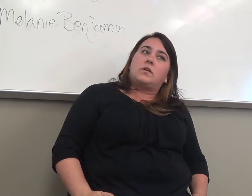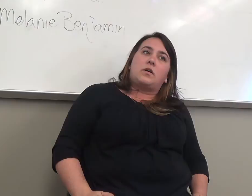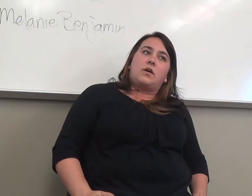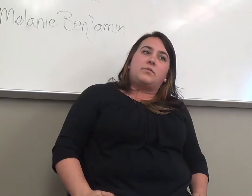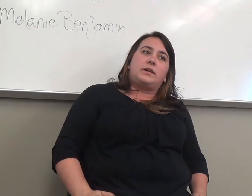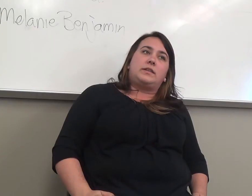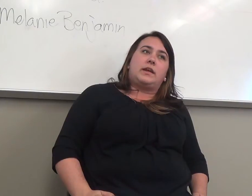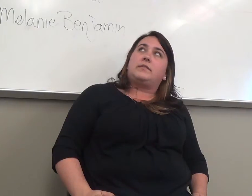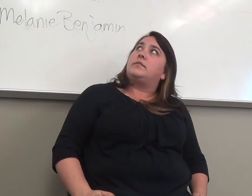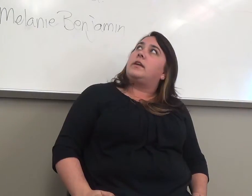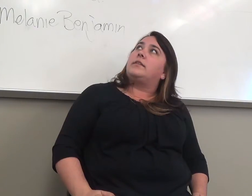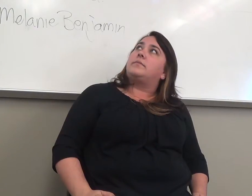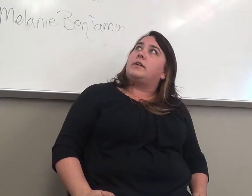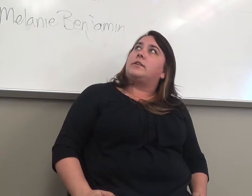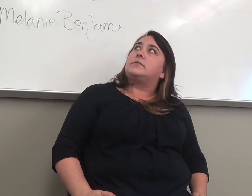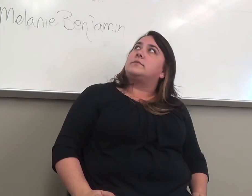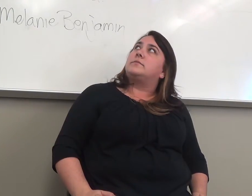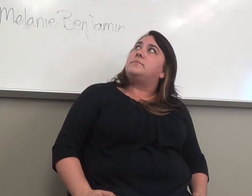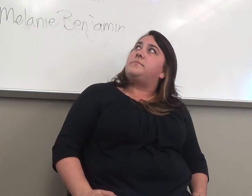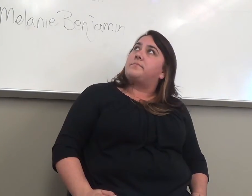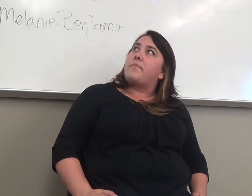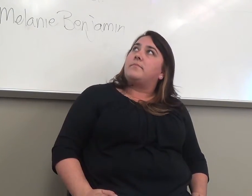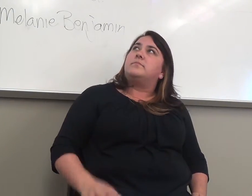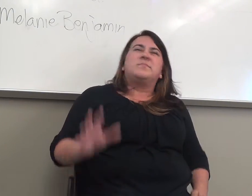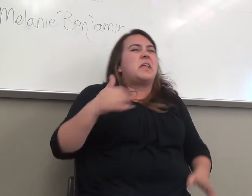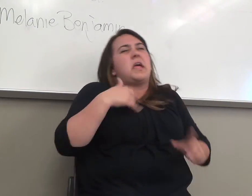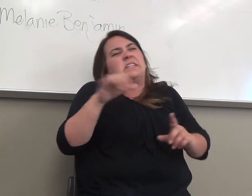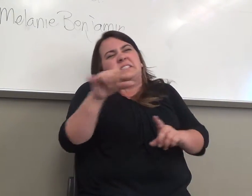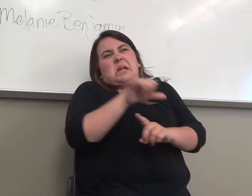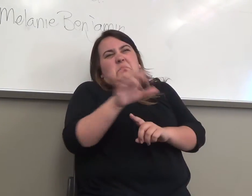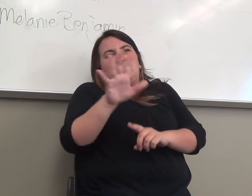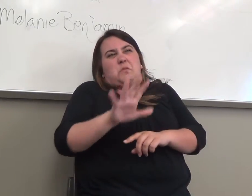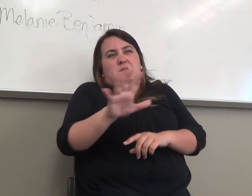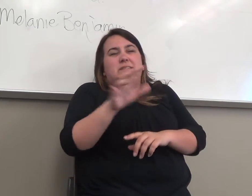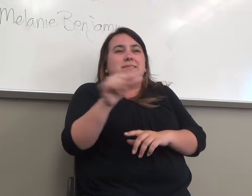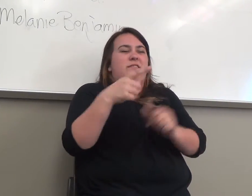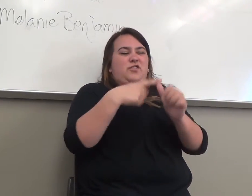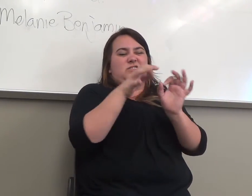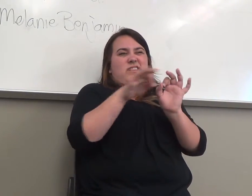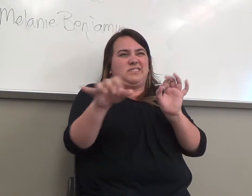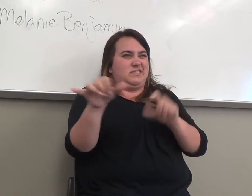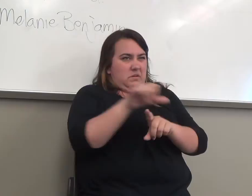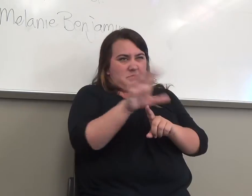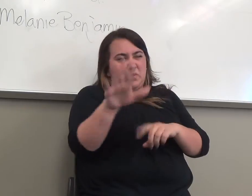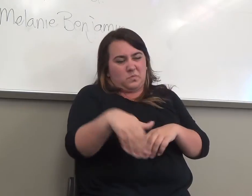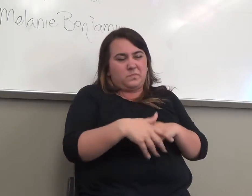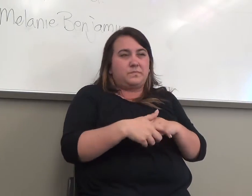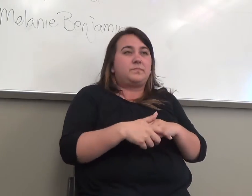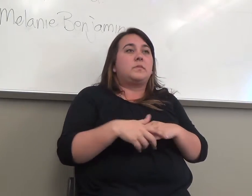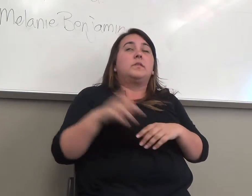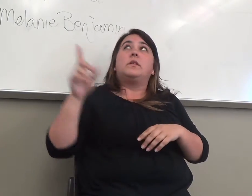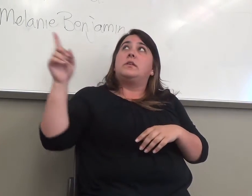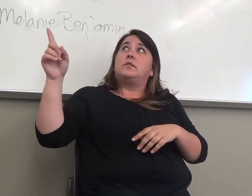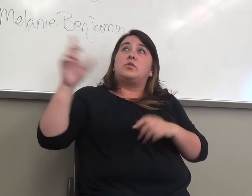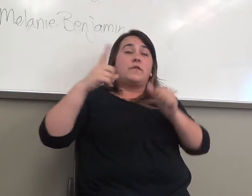All the way at the end. Yeah, there it is. is. Okay, it's the same. The first sentence is pretty much the same. So she's going